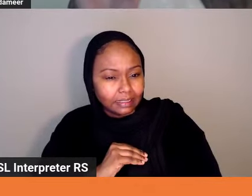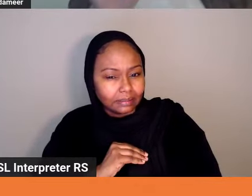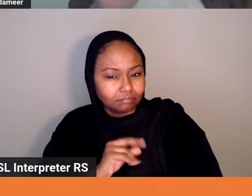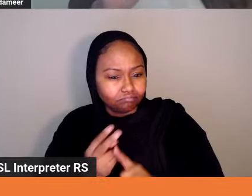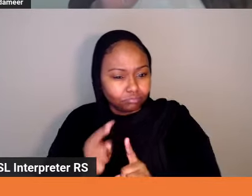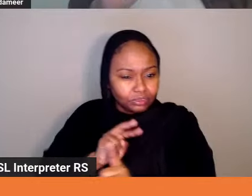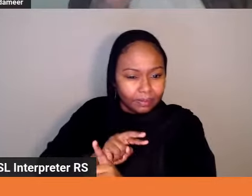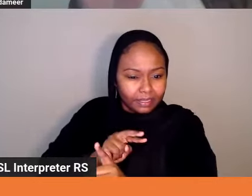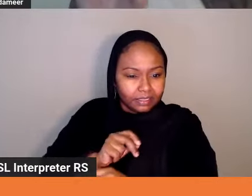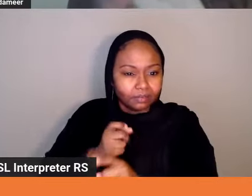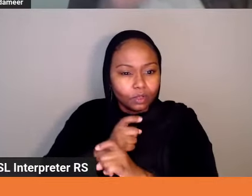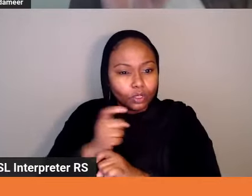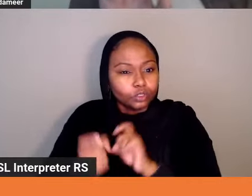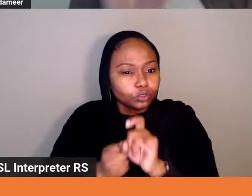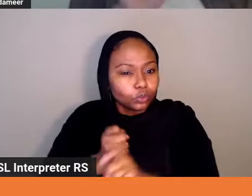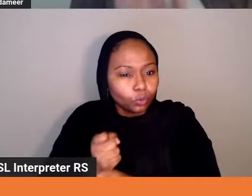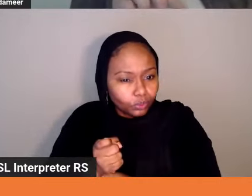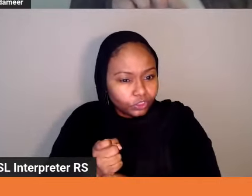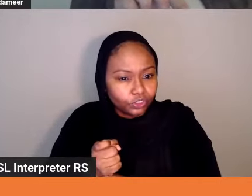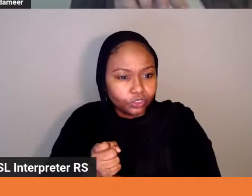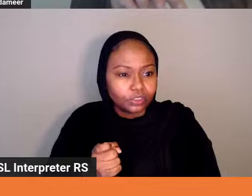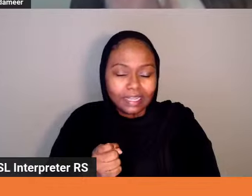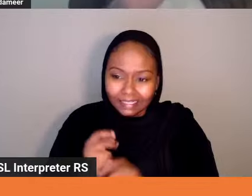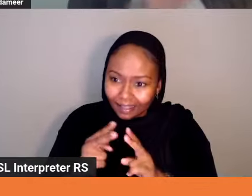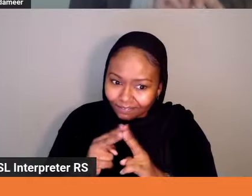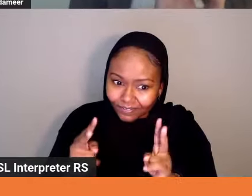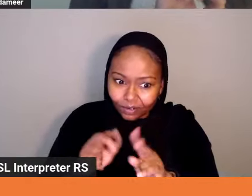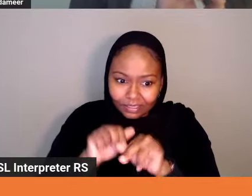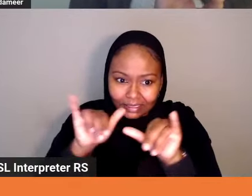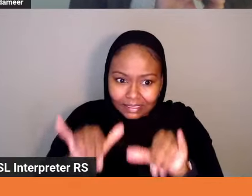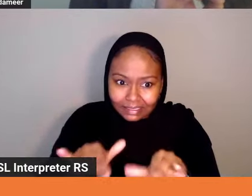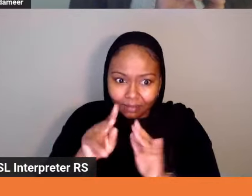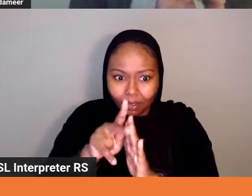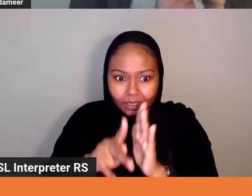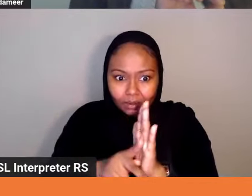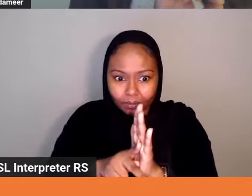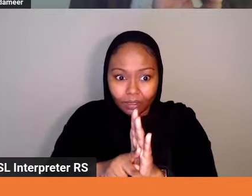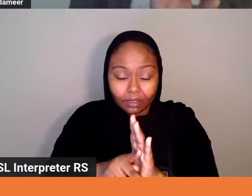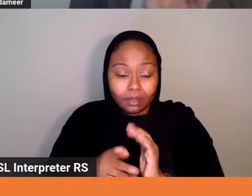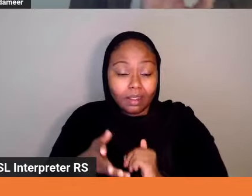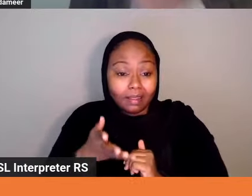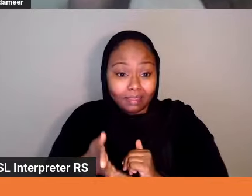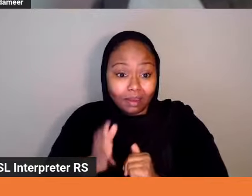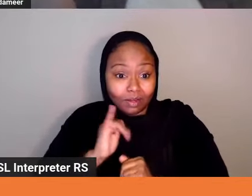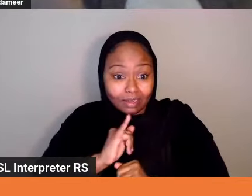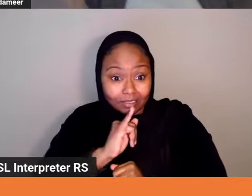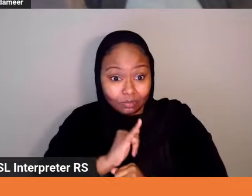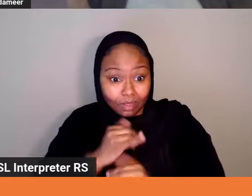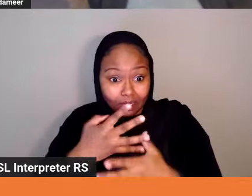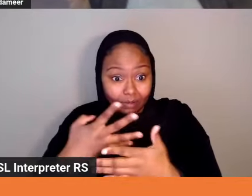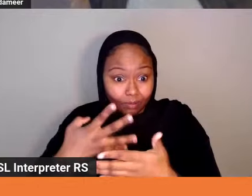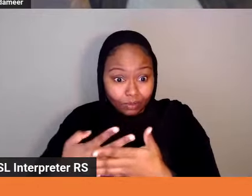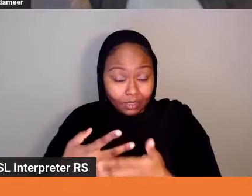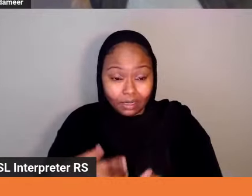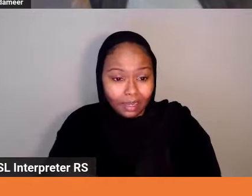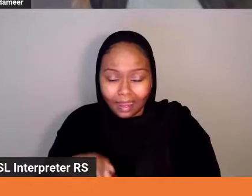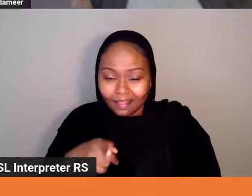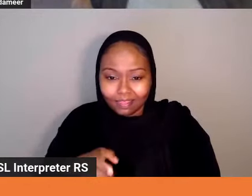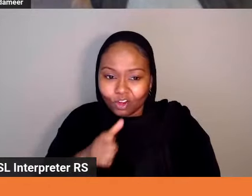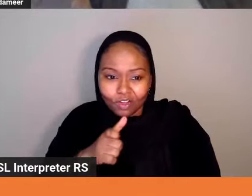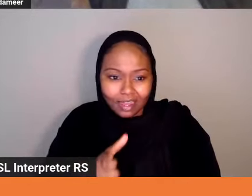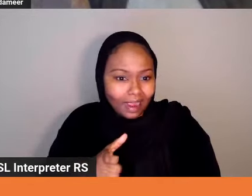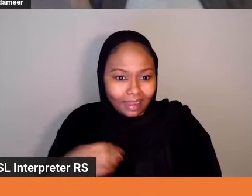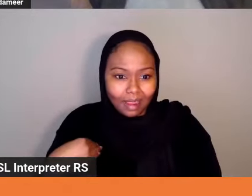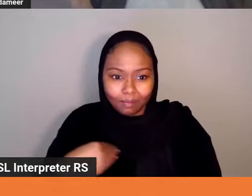torture is a very systematic policy in the Israeli prisons, and Israel is not a member for the